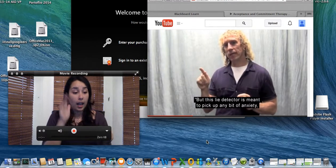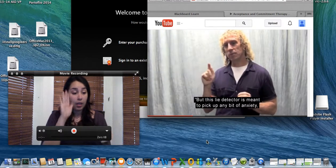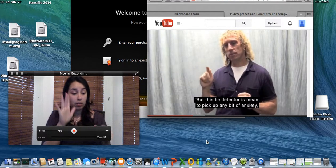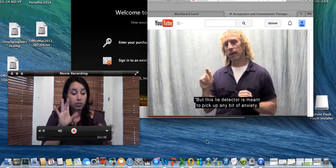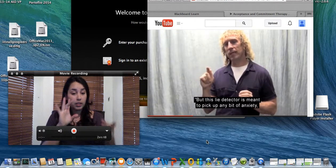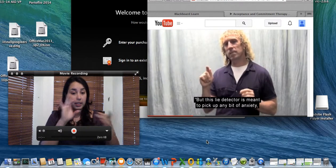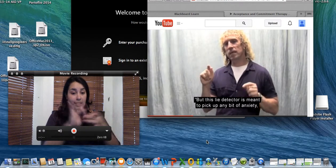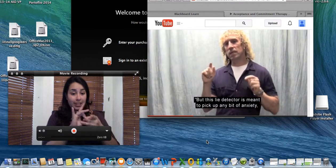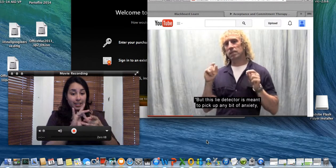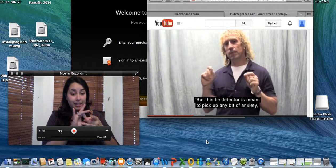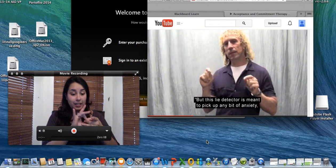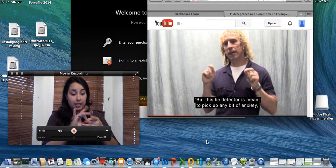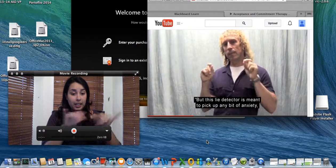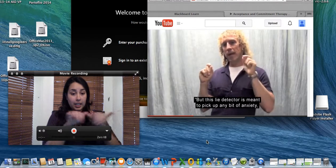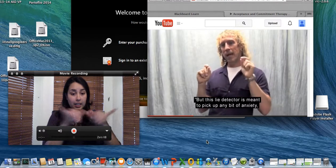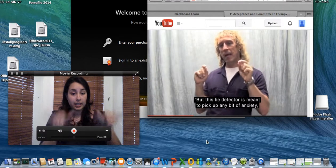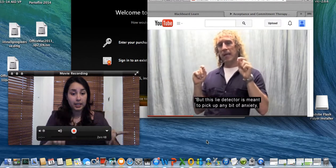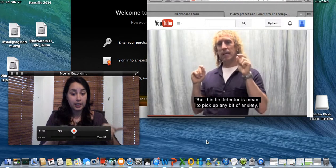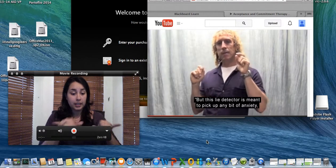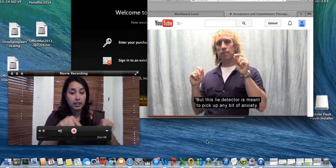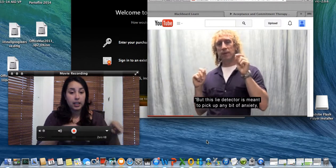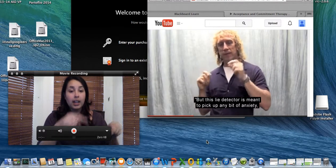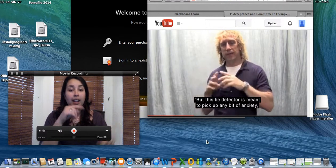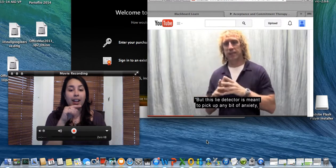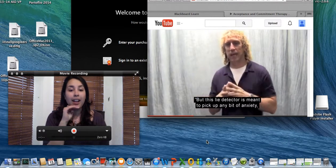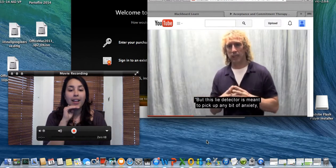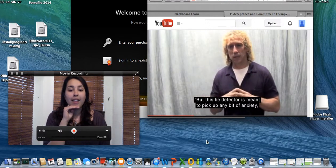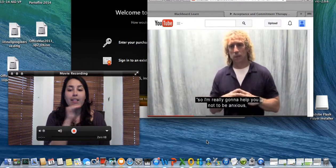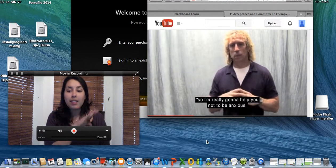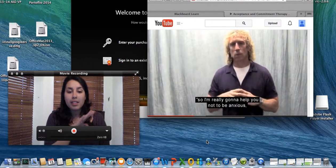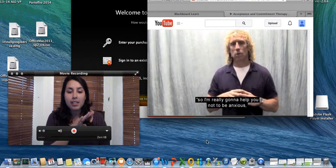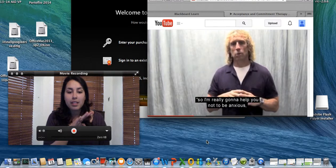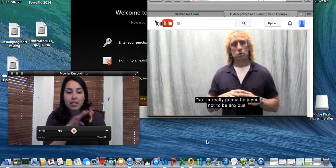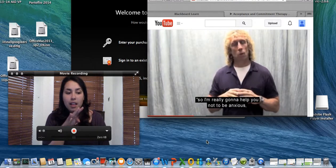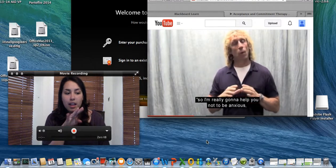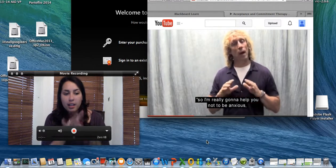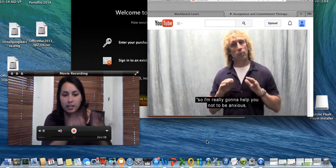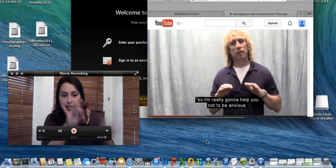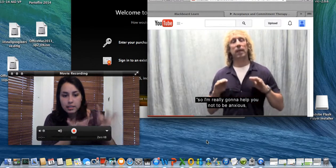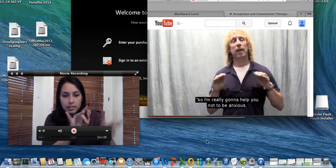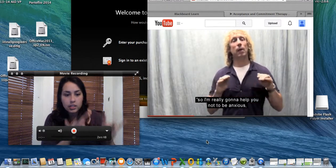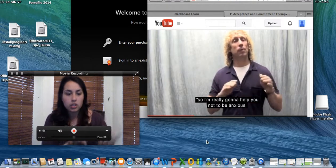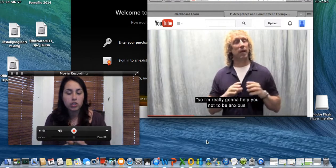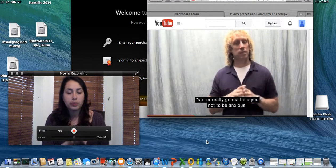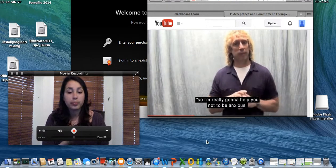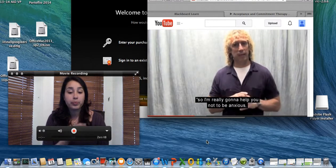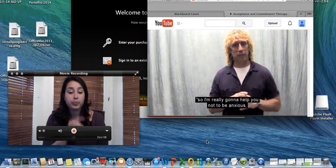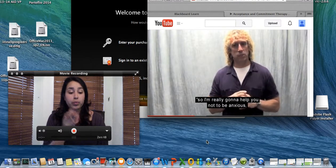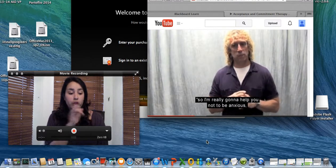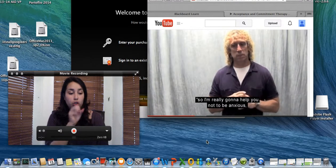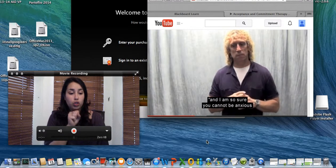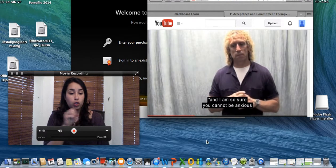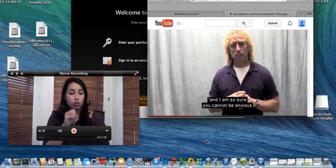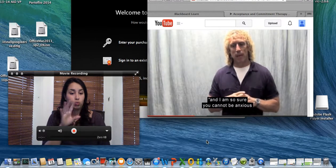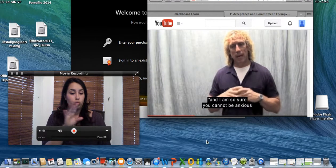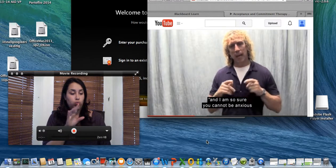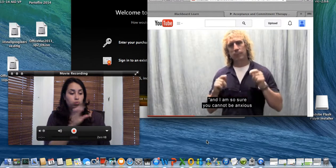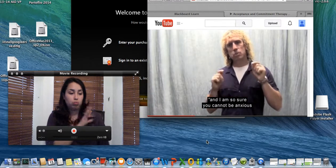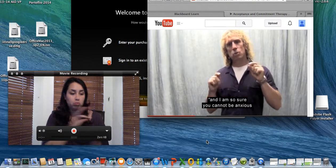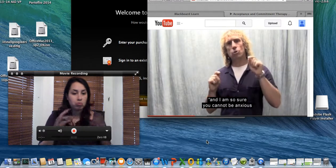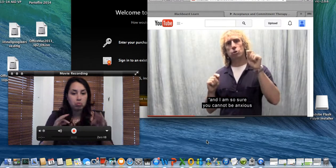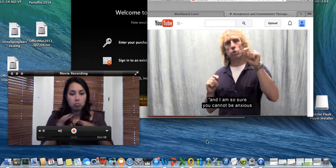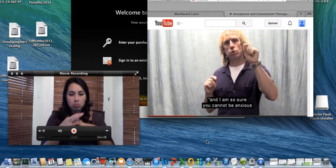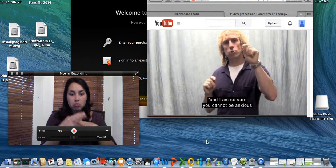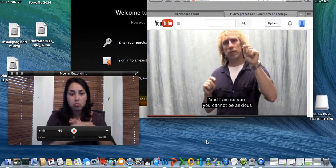detector is meant to pick up any bit of anxiety. So I'm really going to help you not to be anxious. And